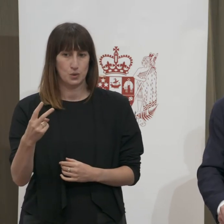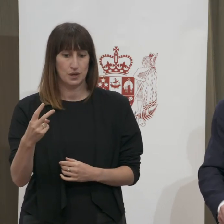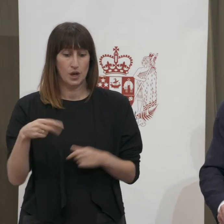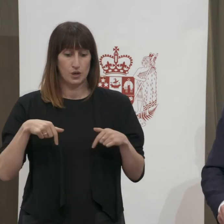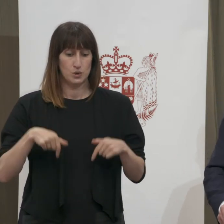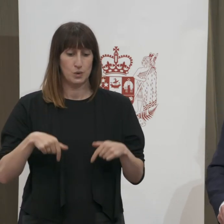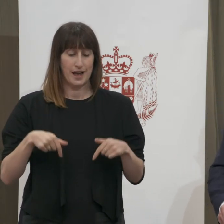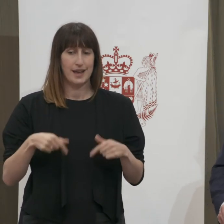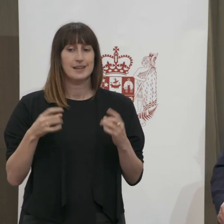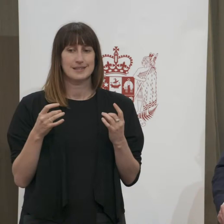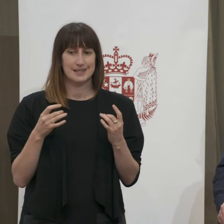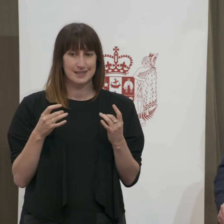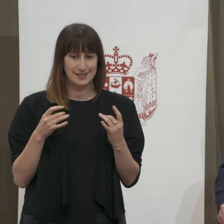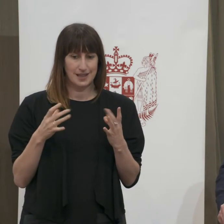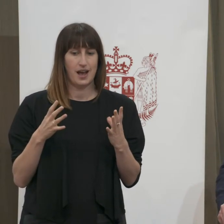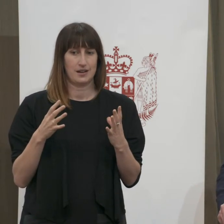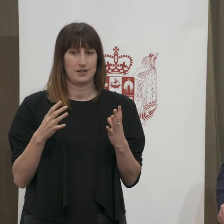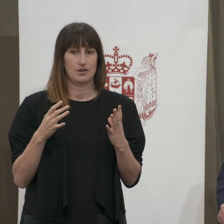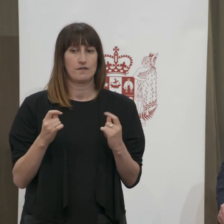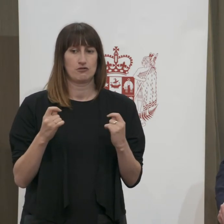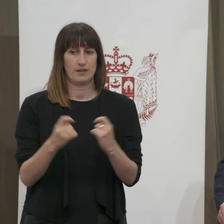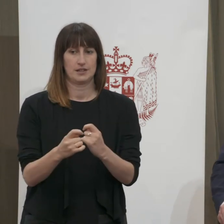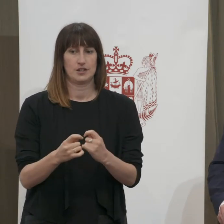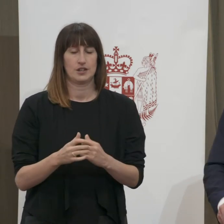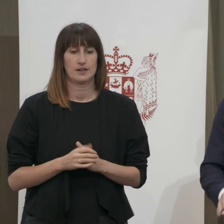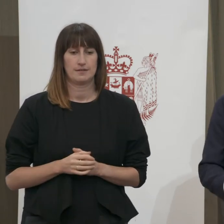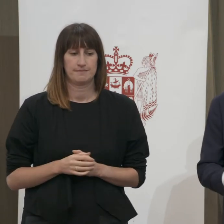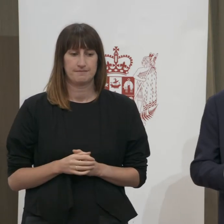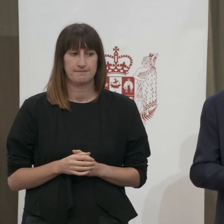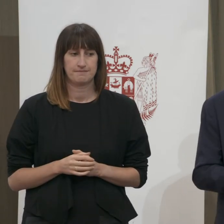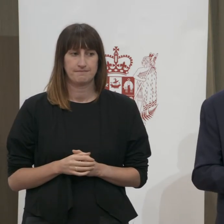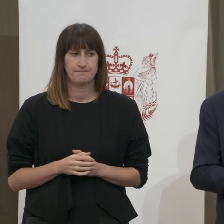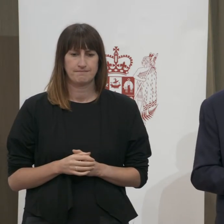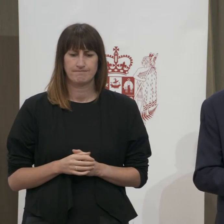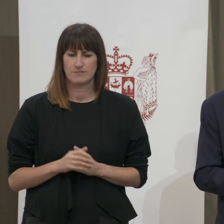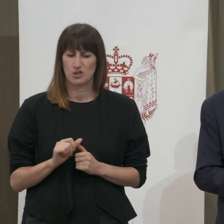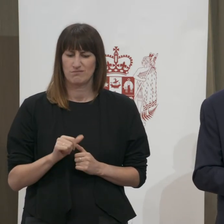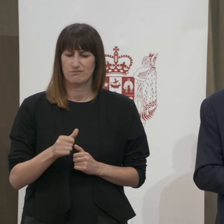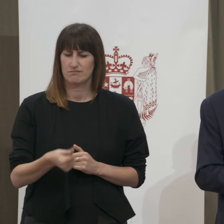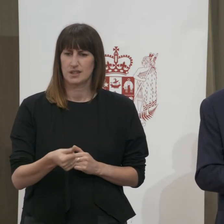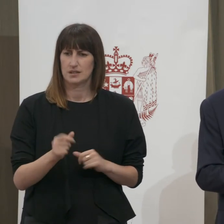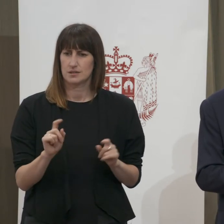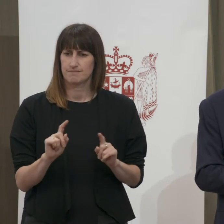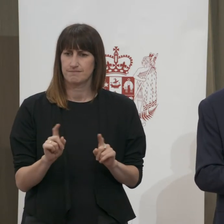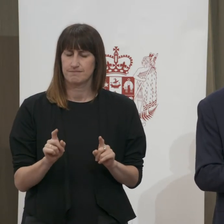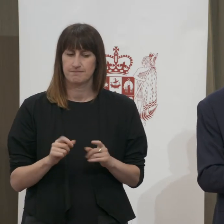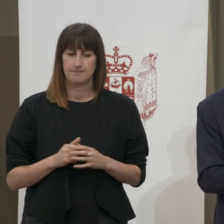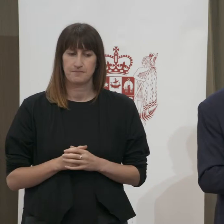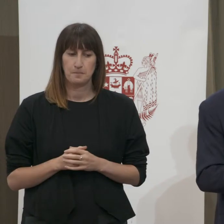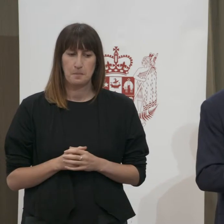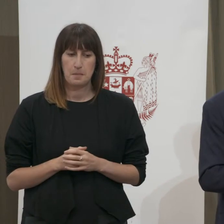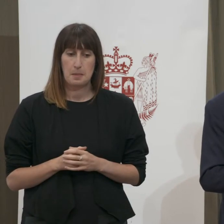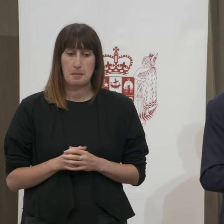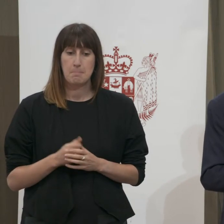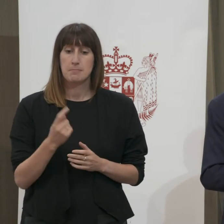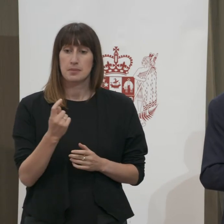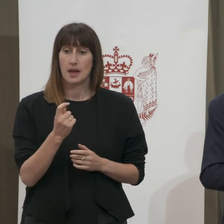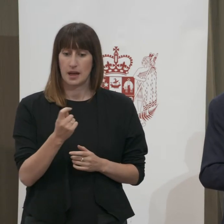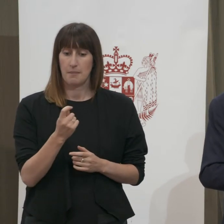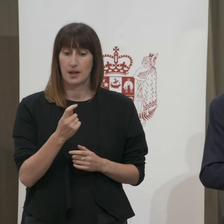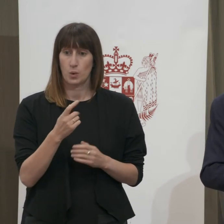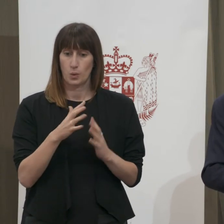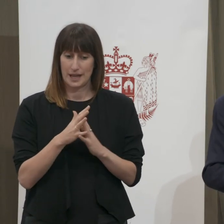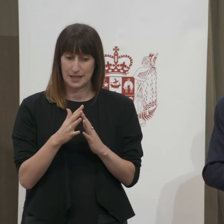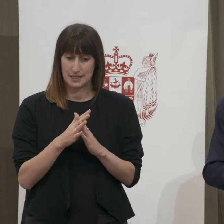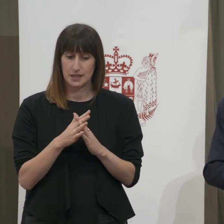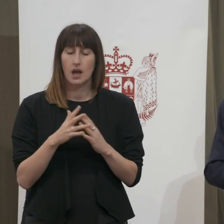the start of the transition. So what happens next? In coming weeks, work will